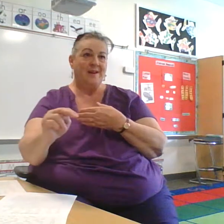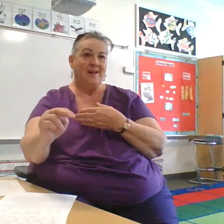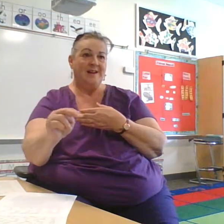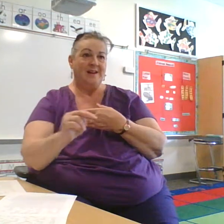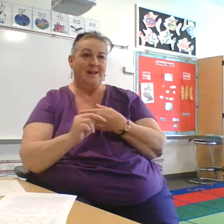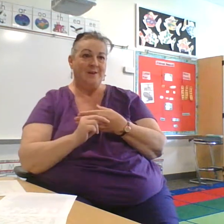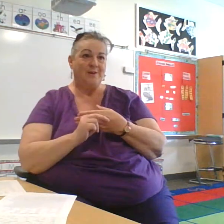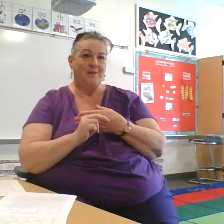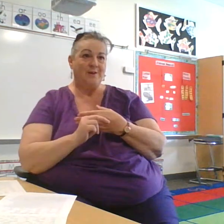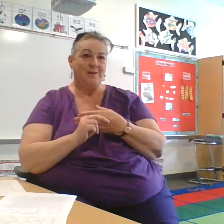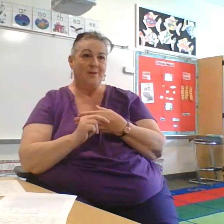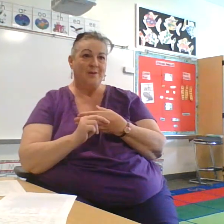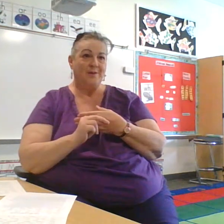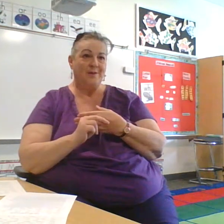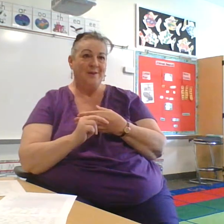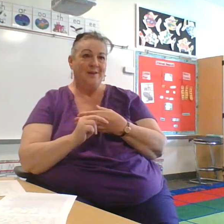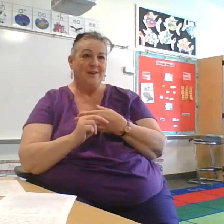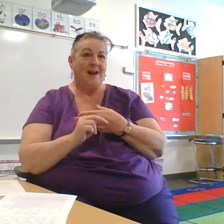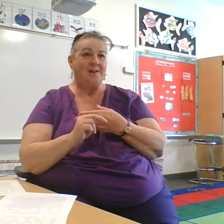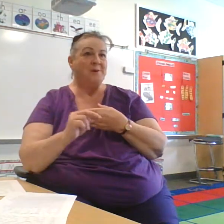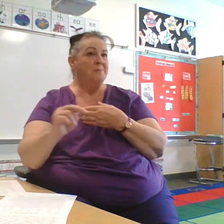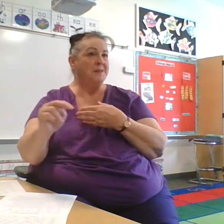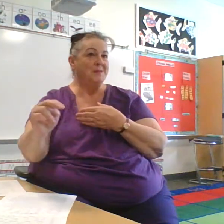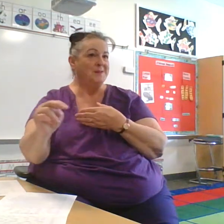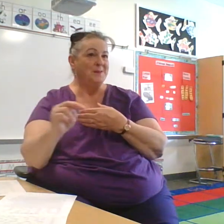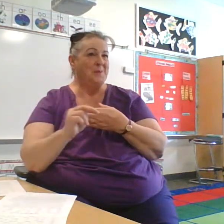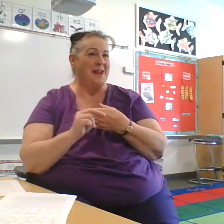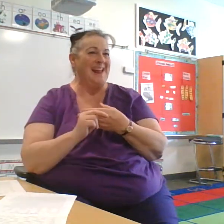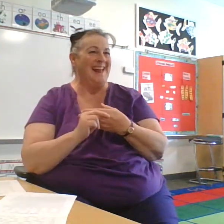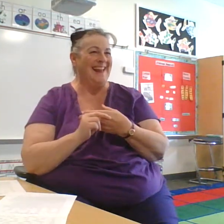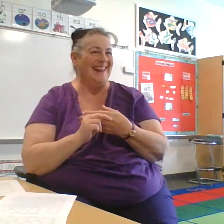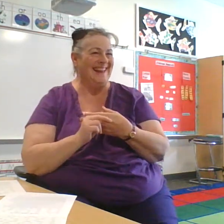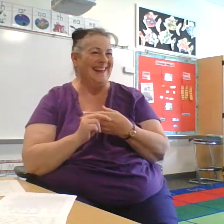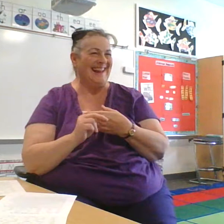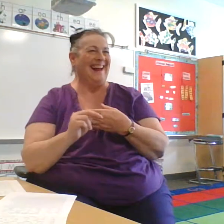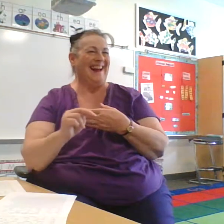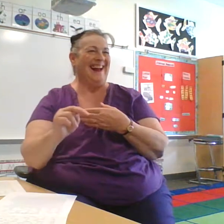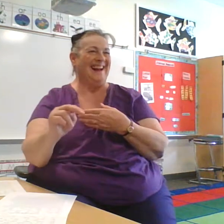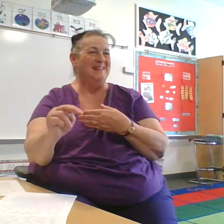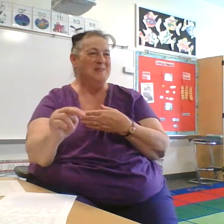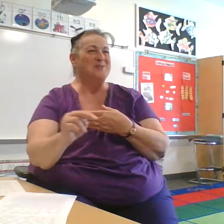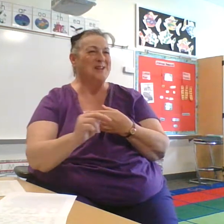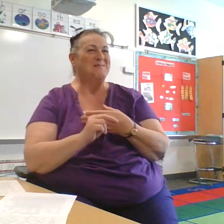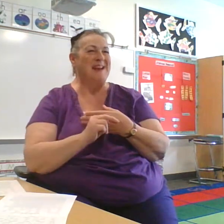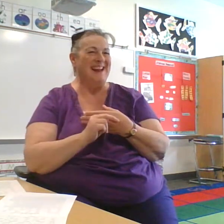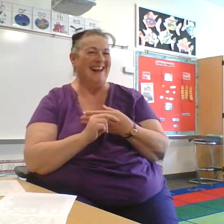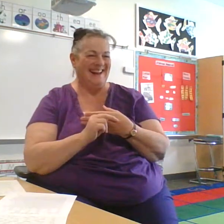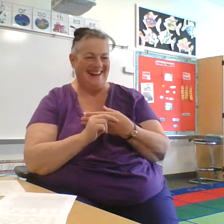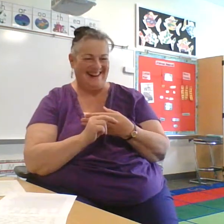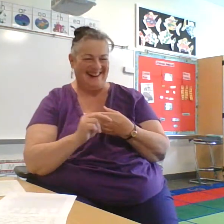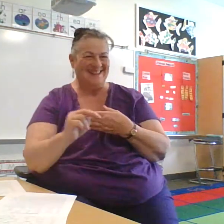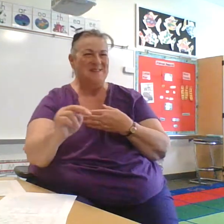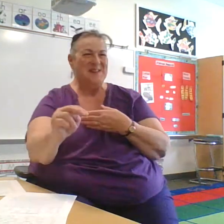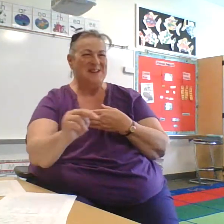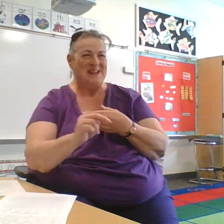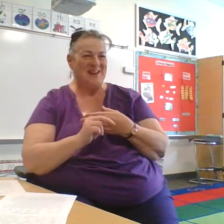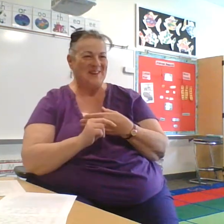But Near. people can't see it. I know, but this is the way. Okay. Okay. Trust me. Okay.